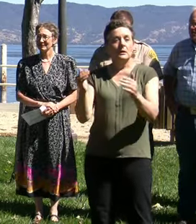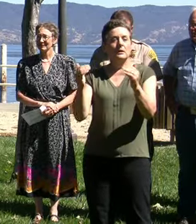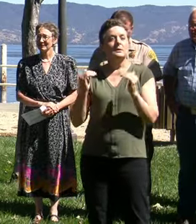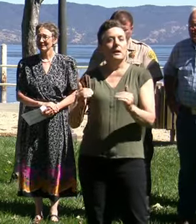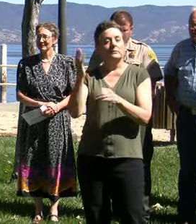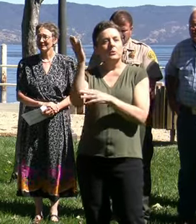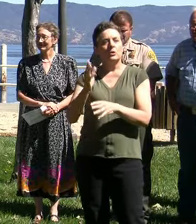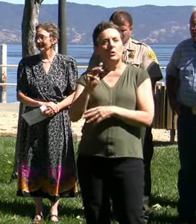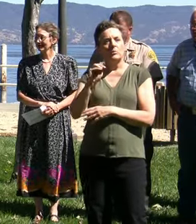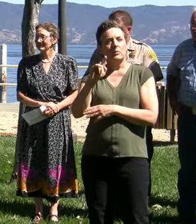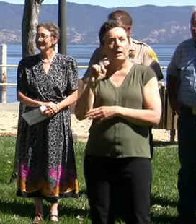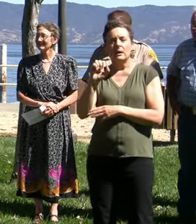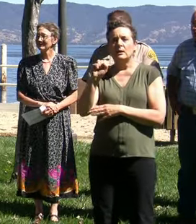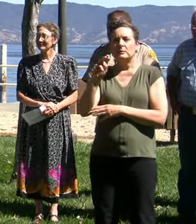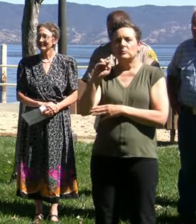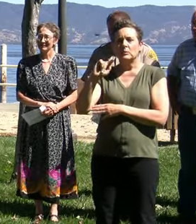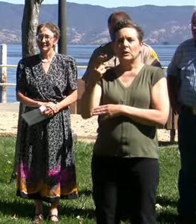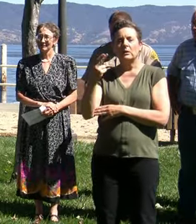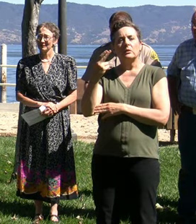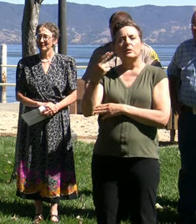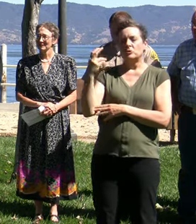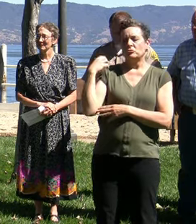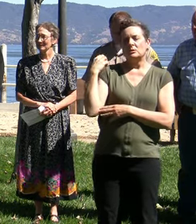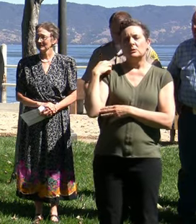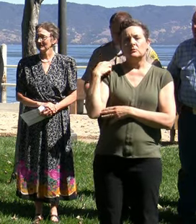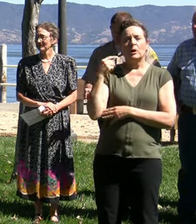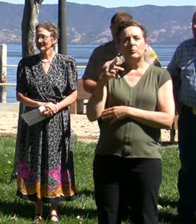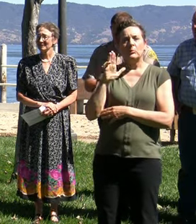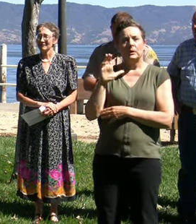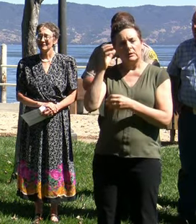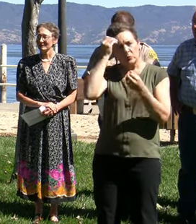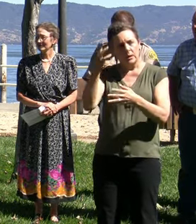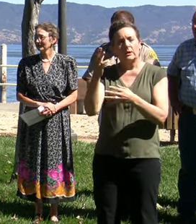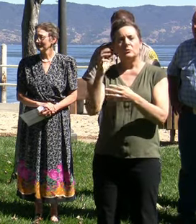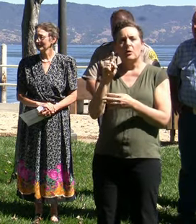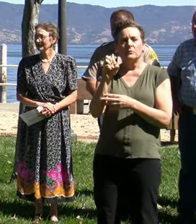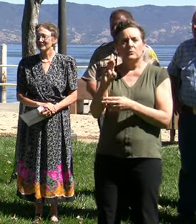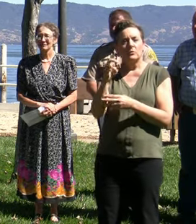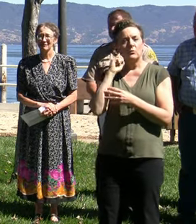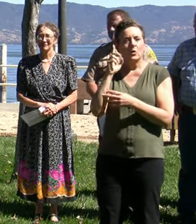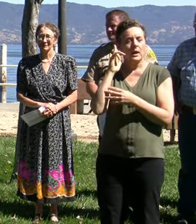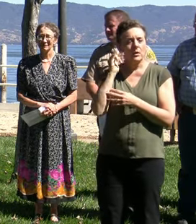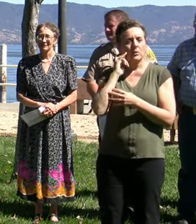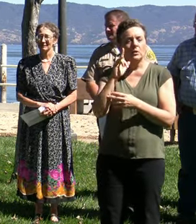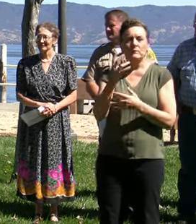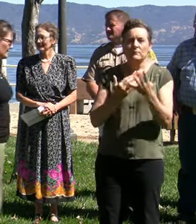Speaker will be Mike Smith, Battalion Chief and Public Information Officer for CAL FIRE Incident Management Team 3.